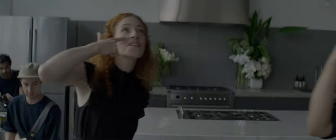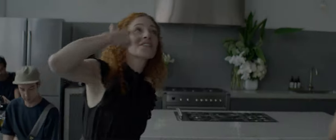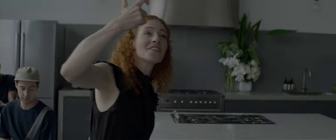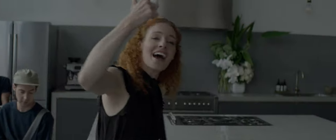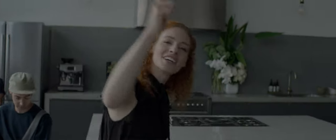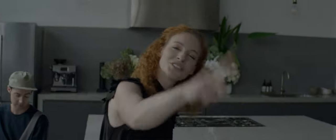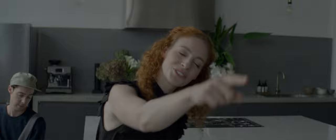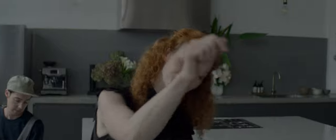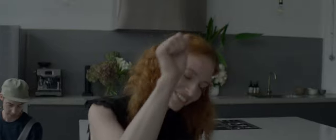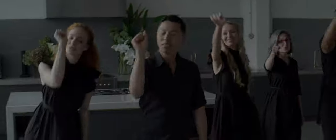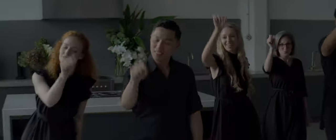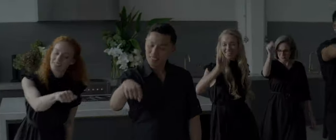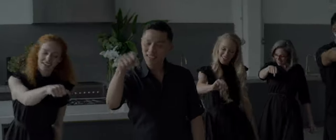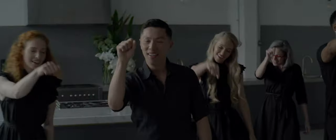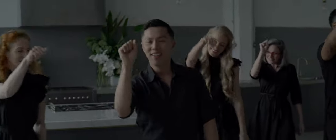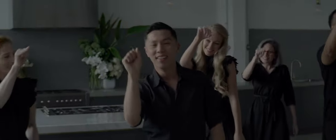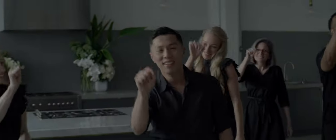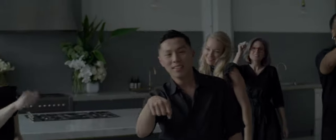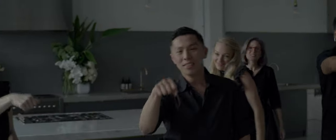mind. You're all I can find,